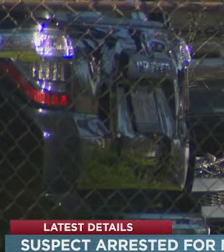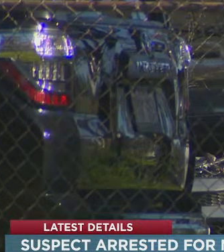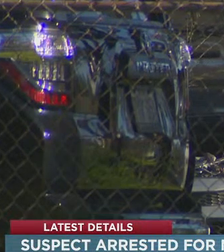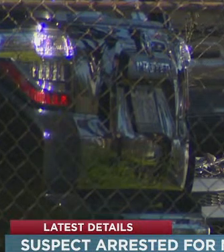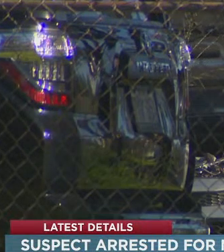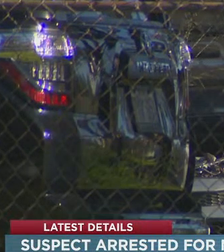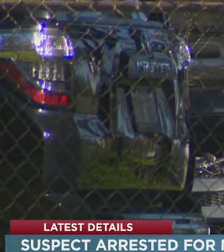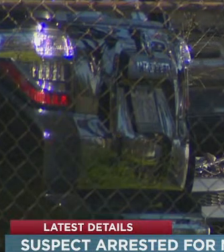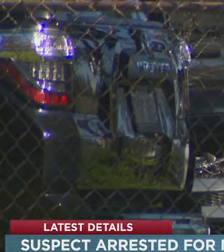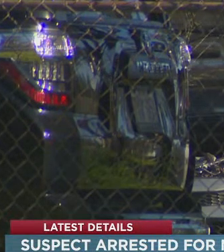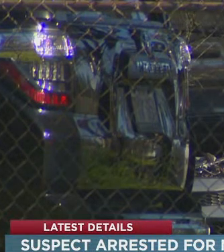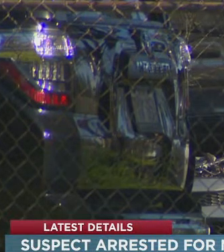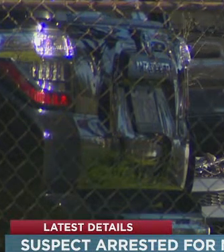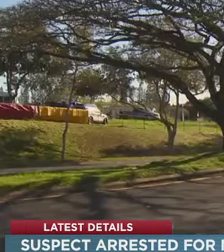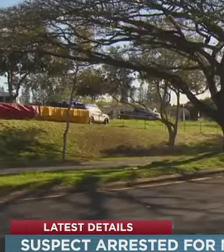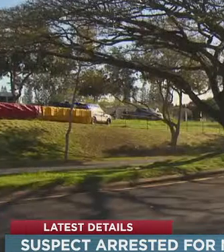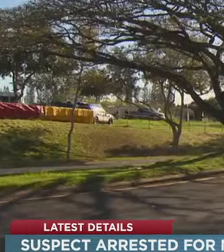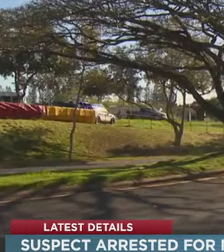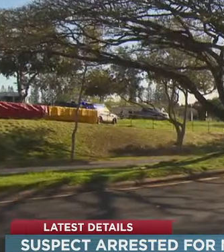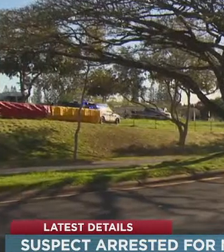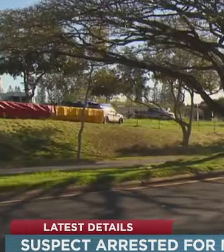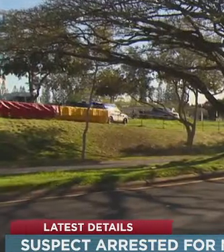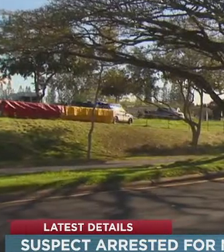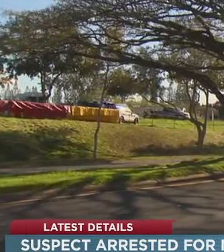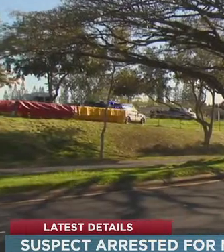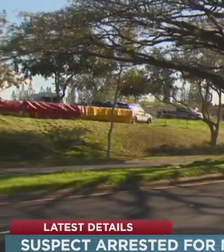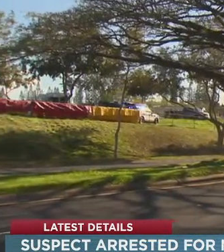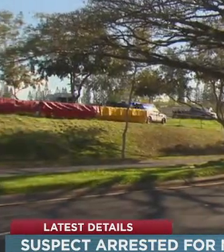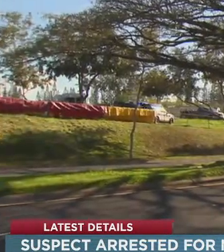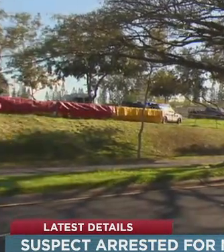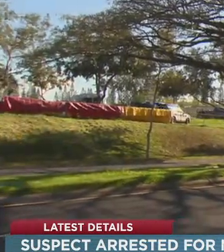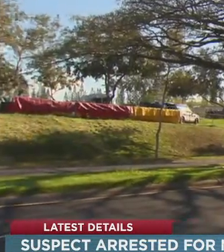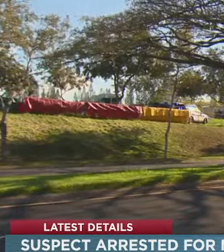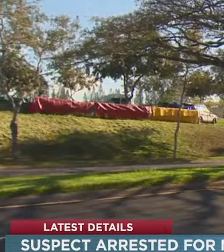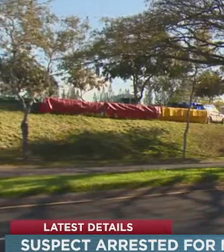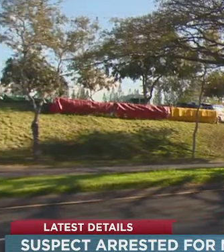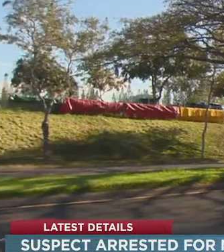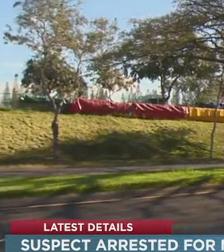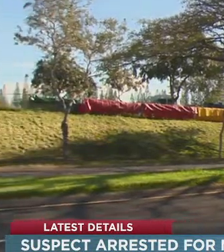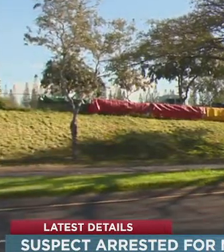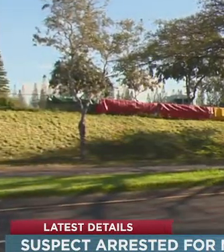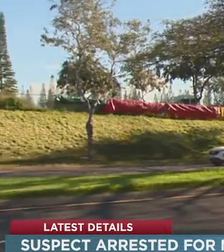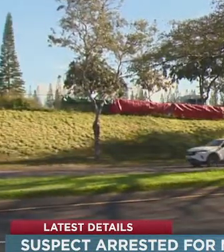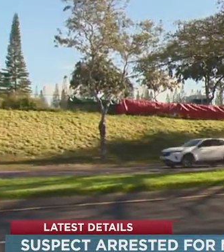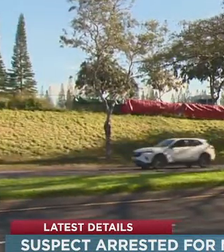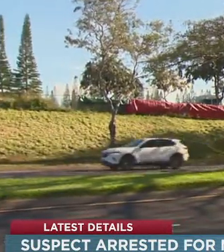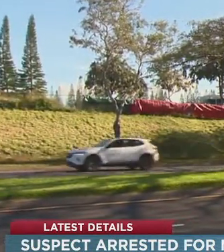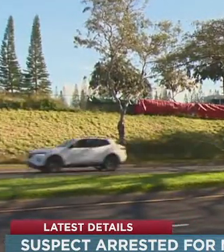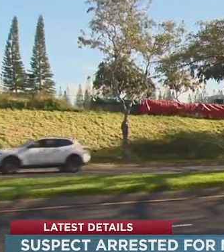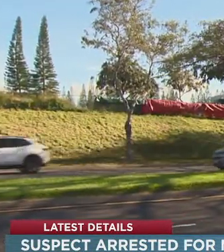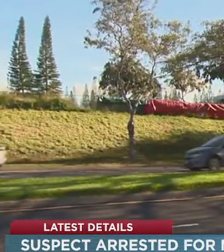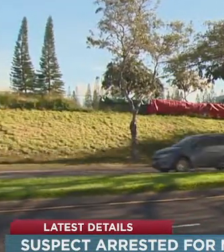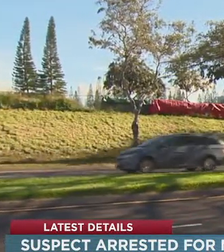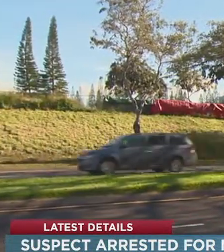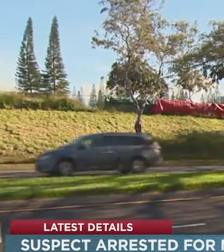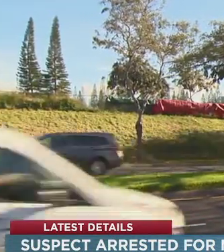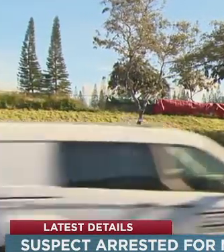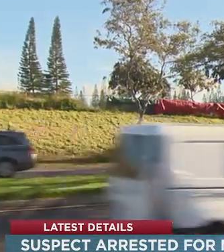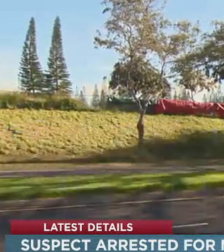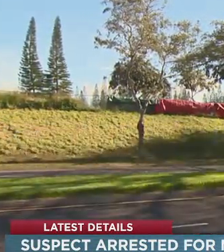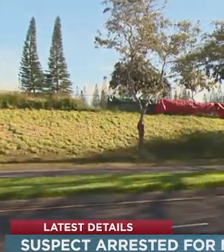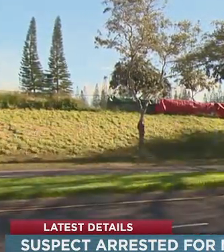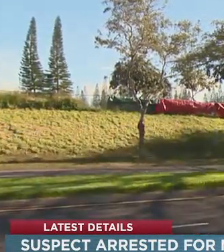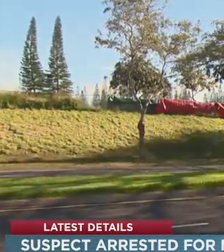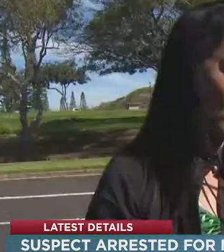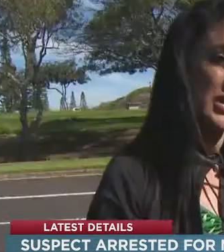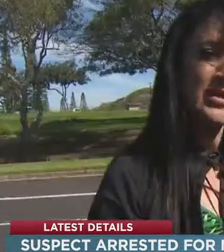seen earlier a man opening and closing those doors. This is what Lieutenant Dina Thames said about how HPD was able to track